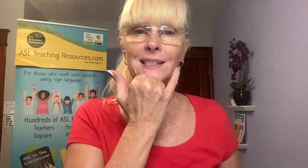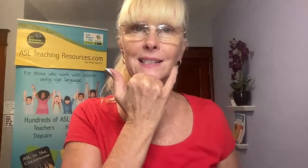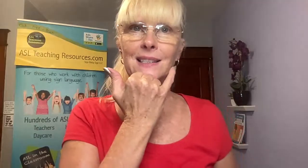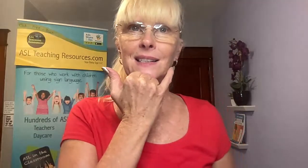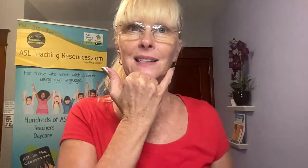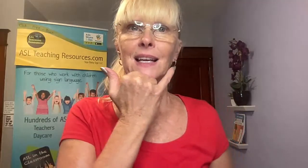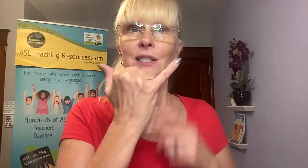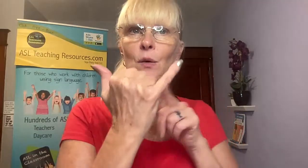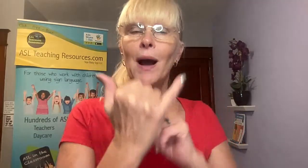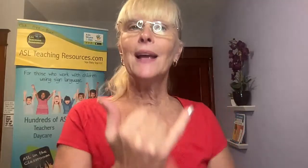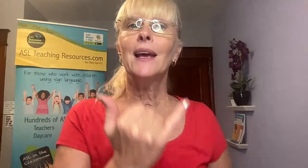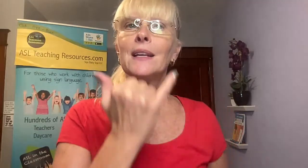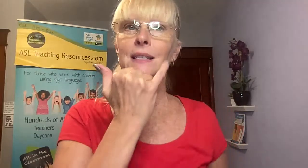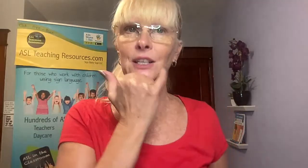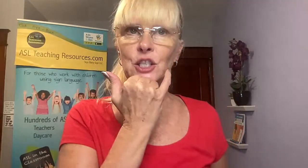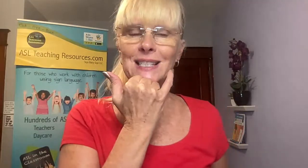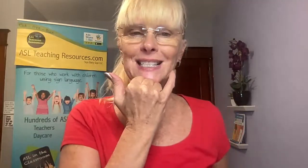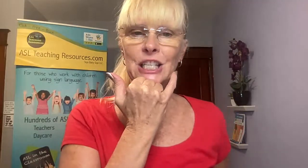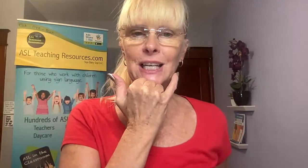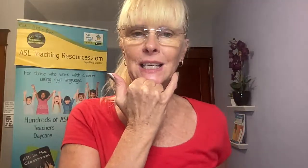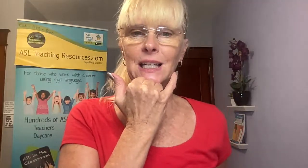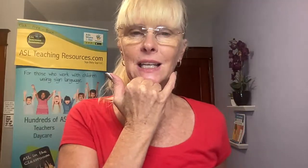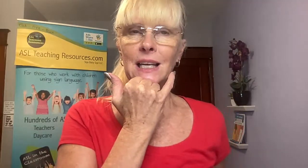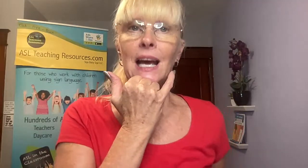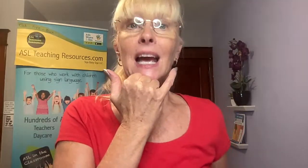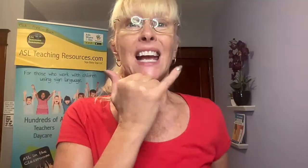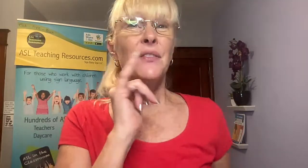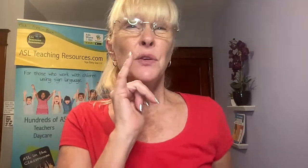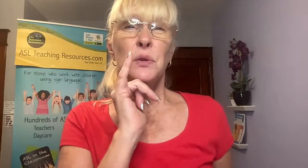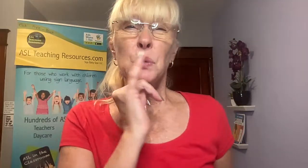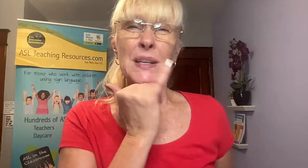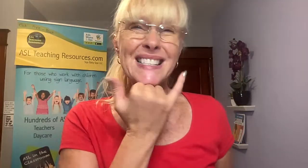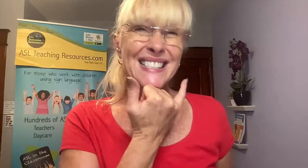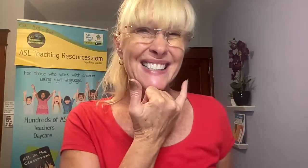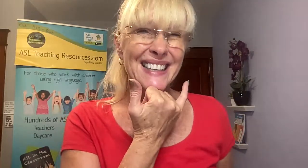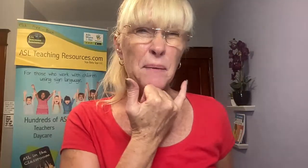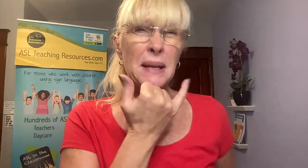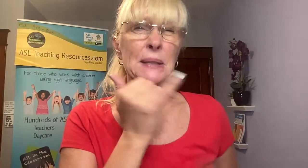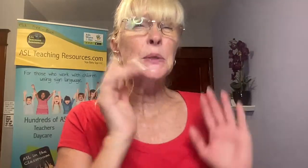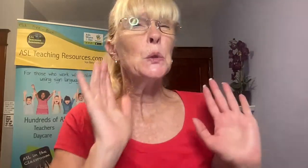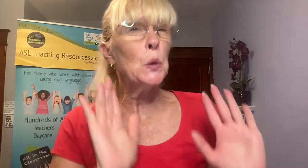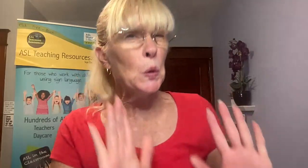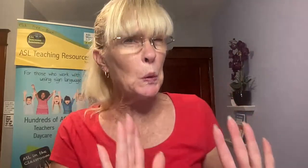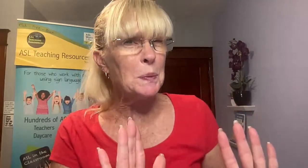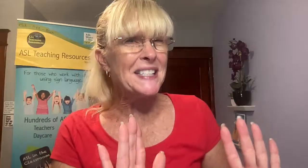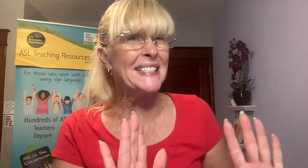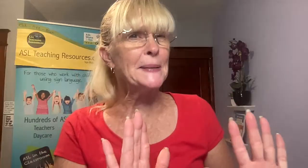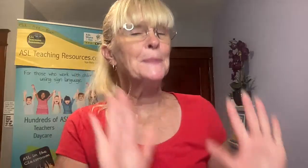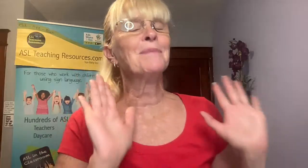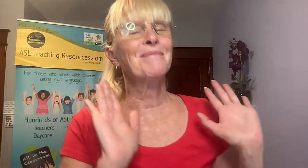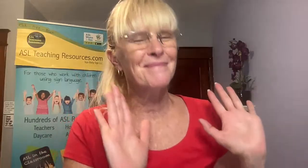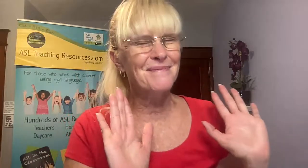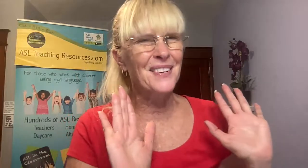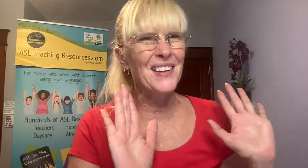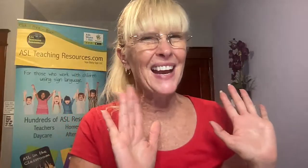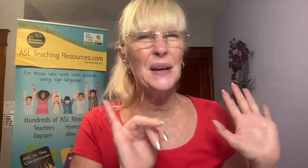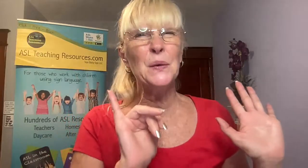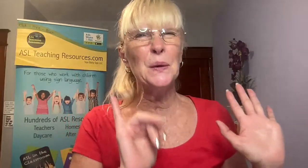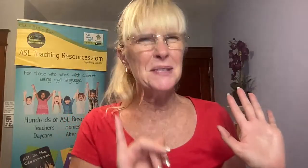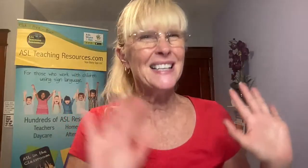this. It's the right hand. It touches the chin. If you twist it, that means oops. Okay. Oops. I didn't